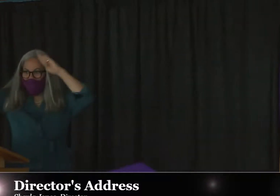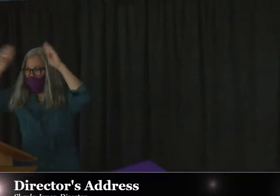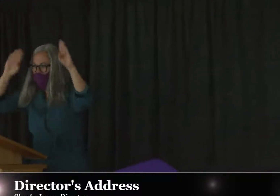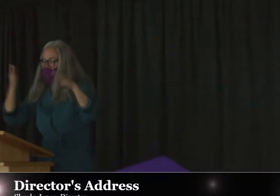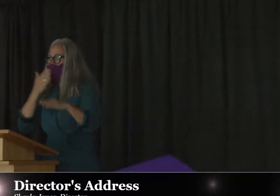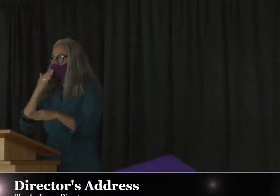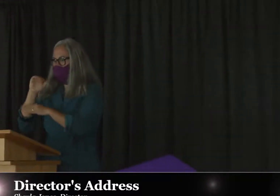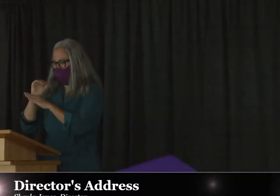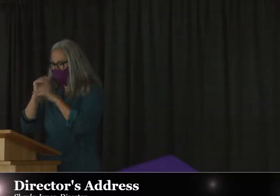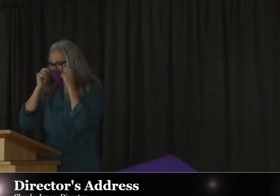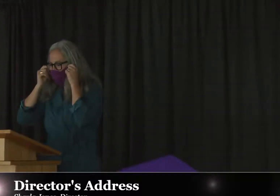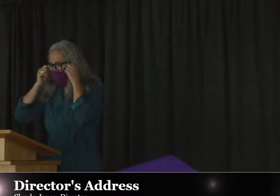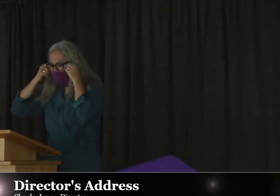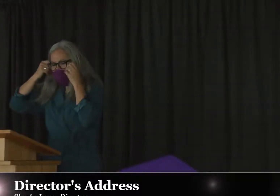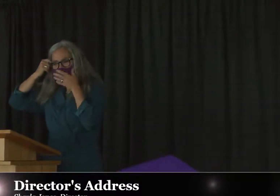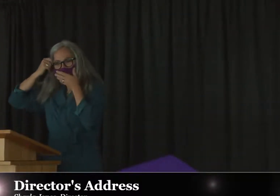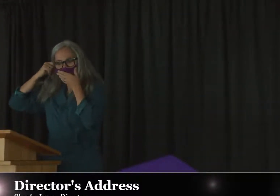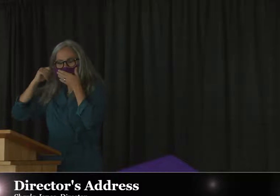Hello. Hi, everybody. Good evening.